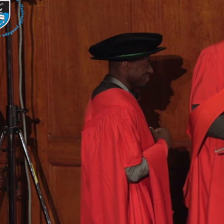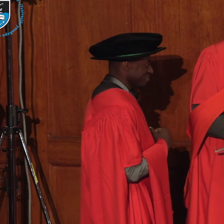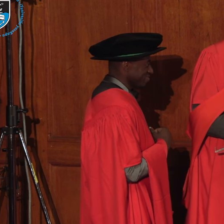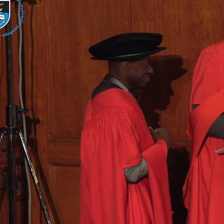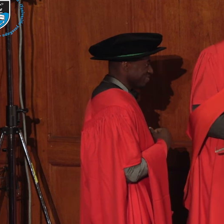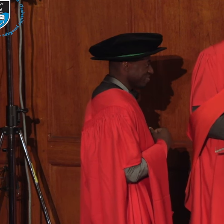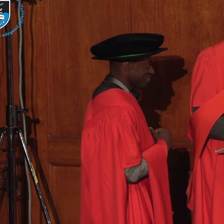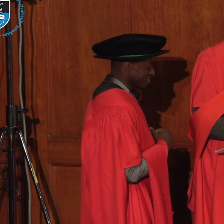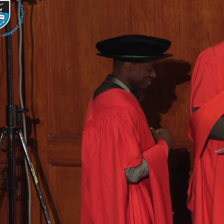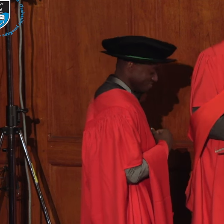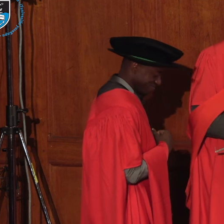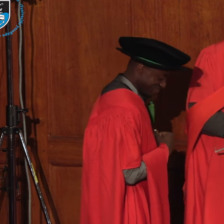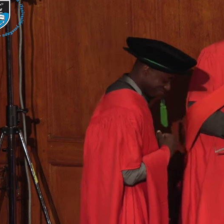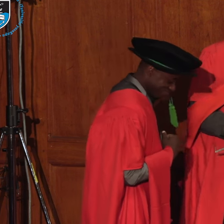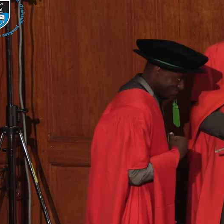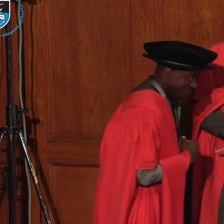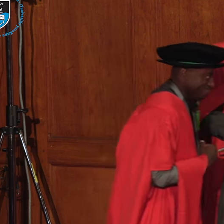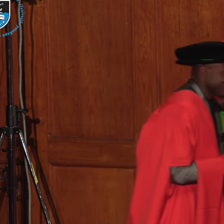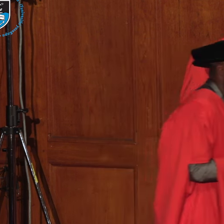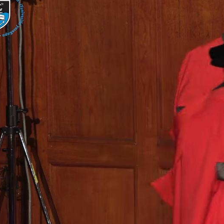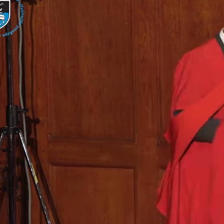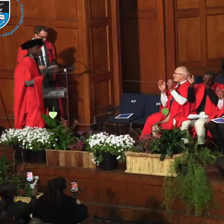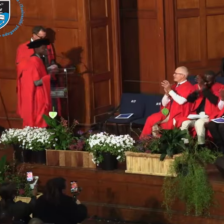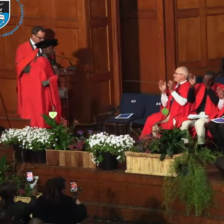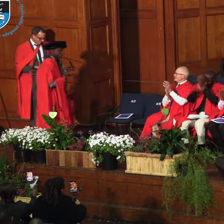Theodore Jordi Ngumbudinga.